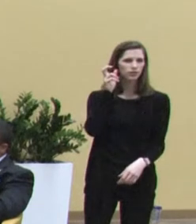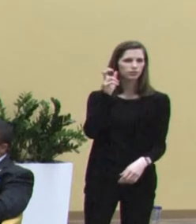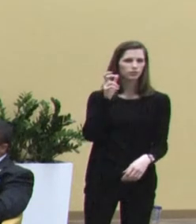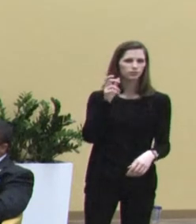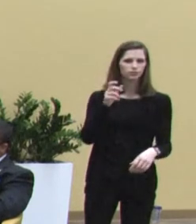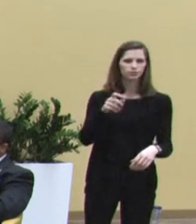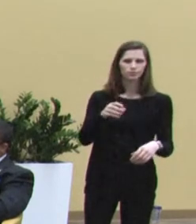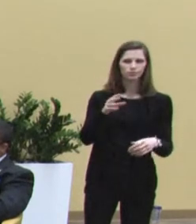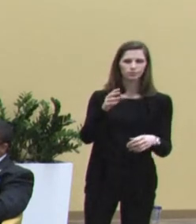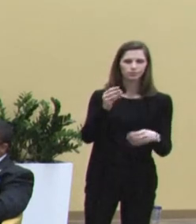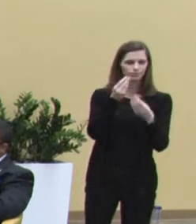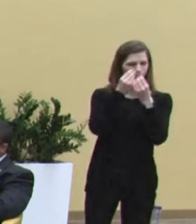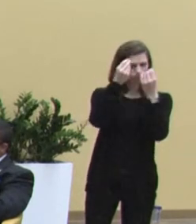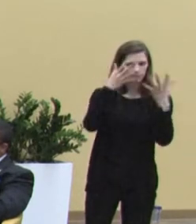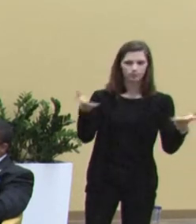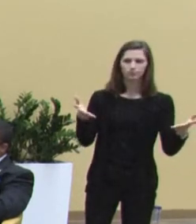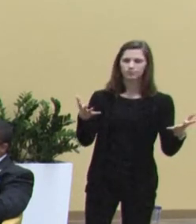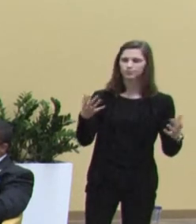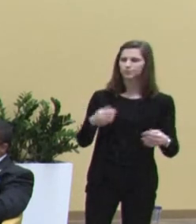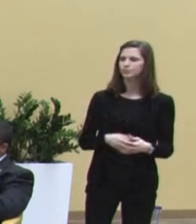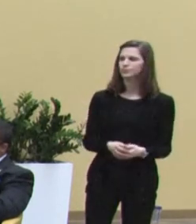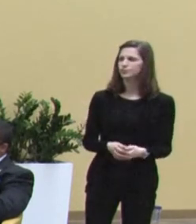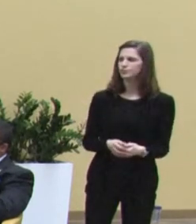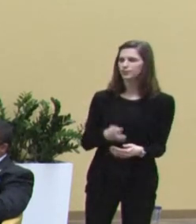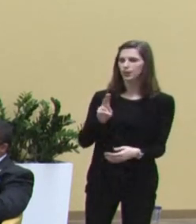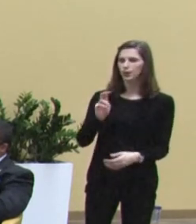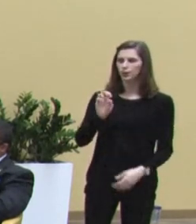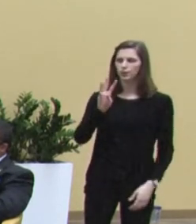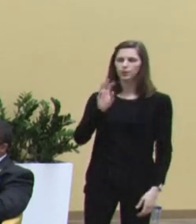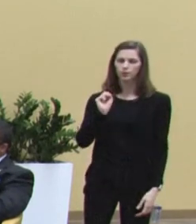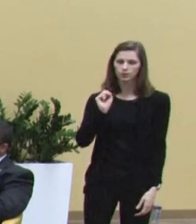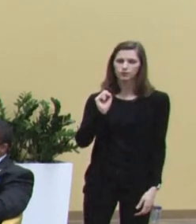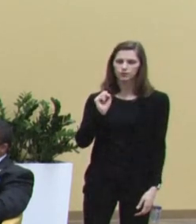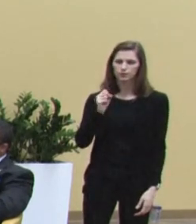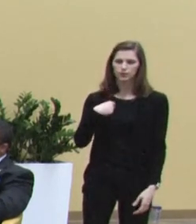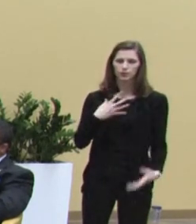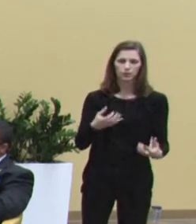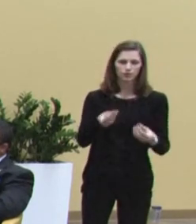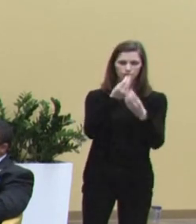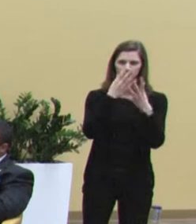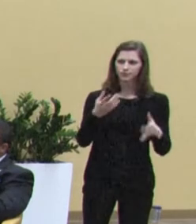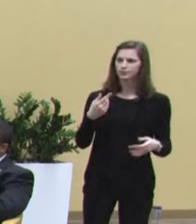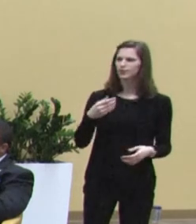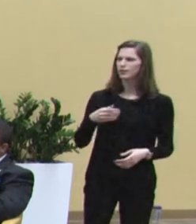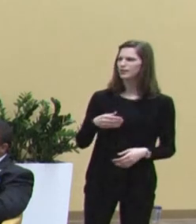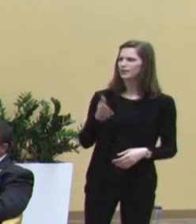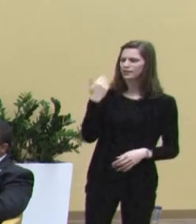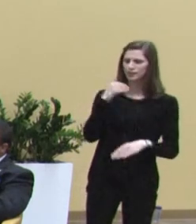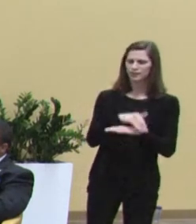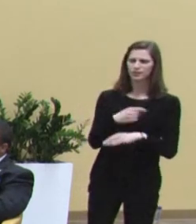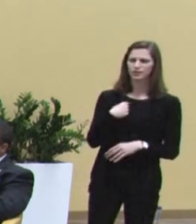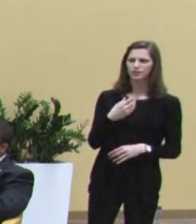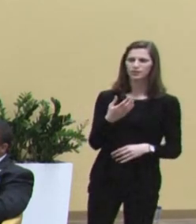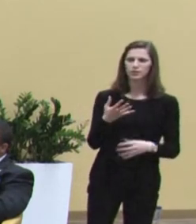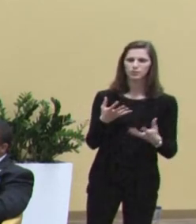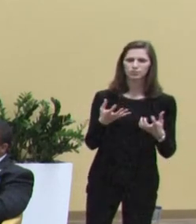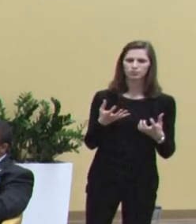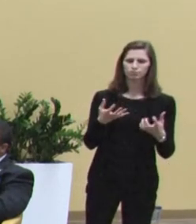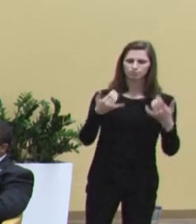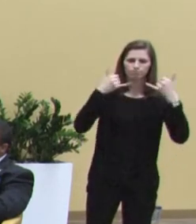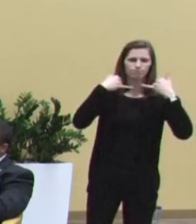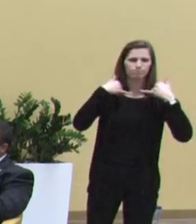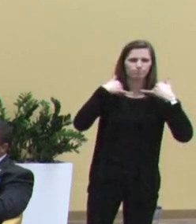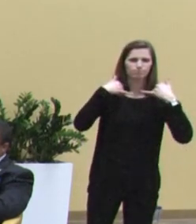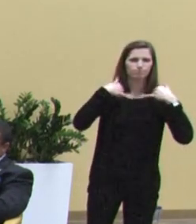what I witnessed last night, trying my best to stay focused on the reality show that is